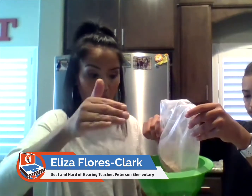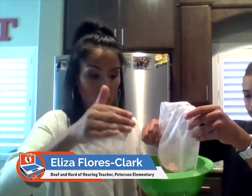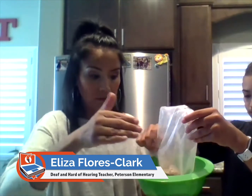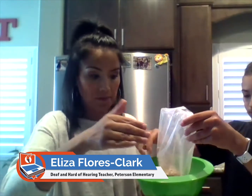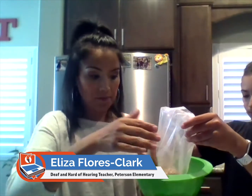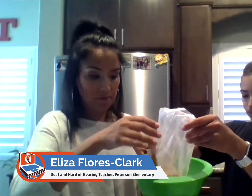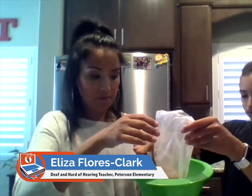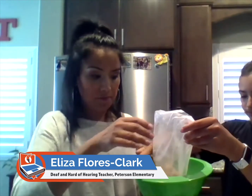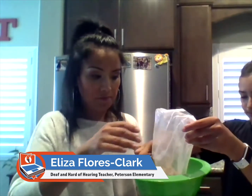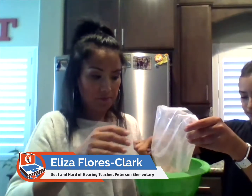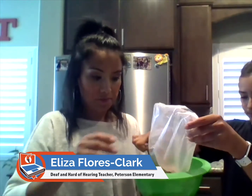bowl.